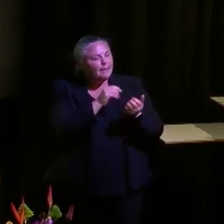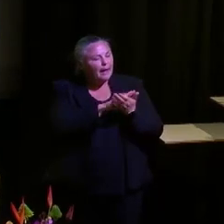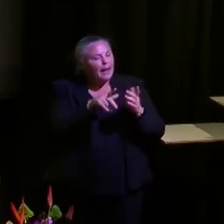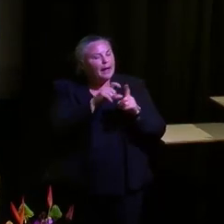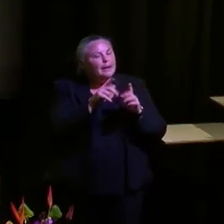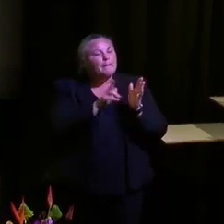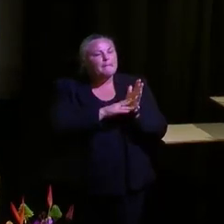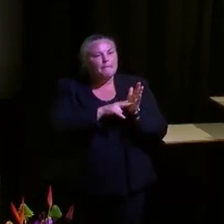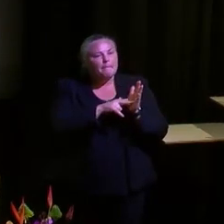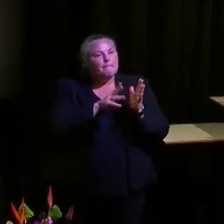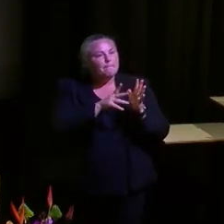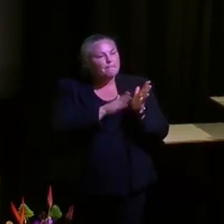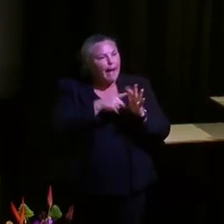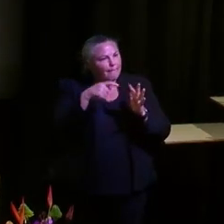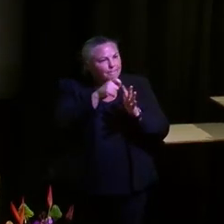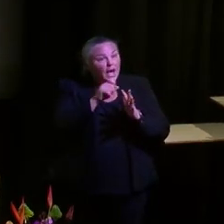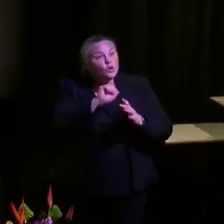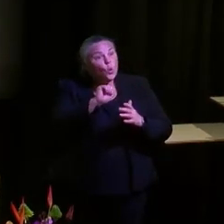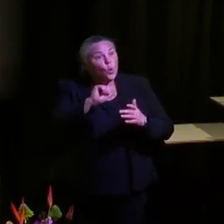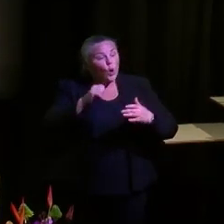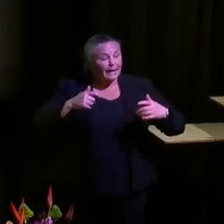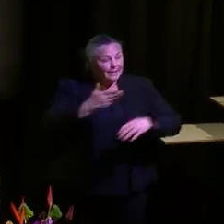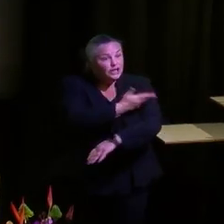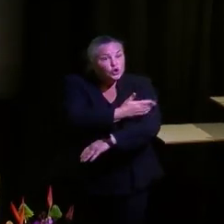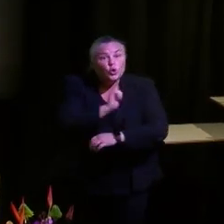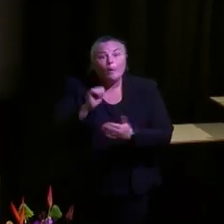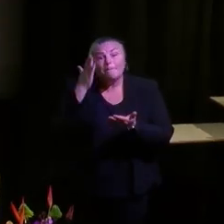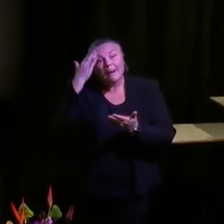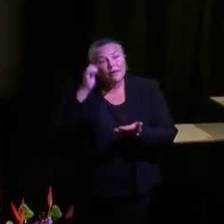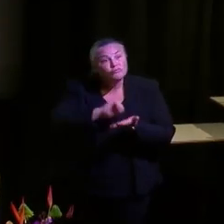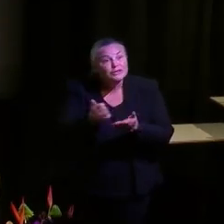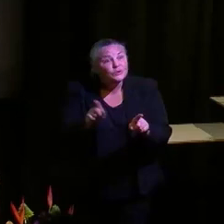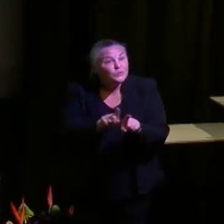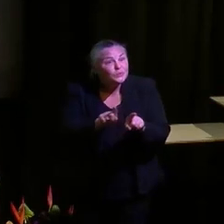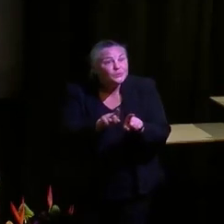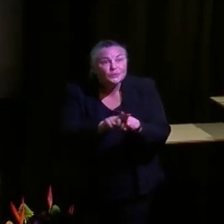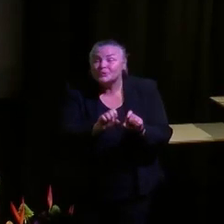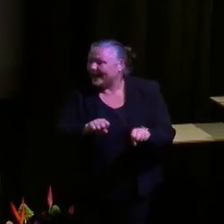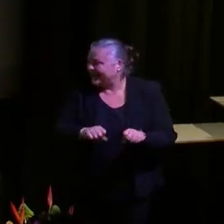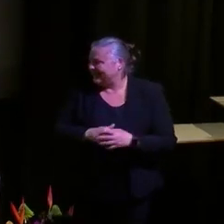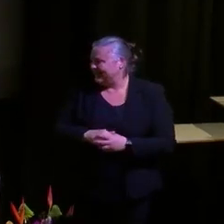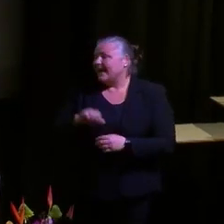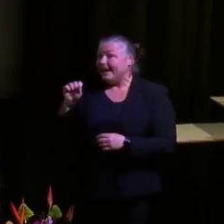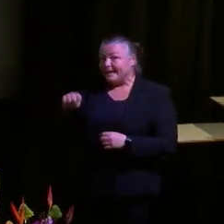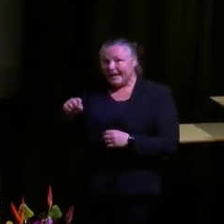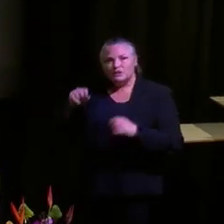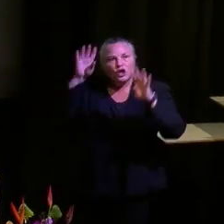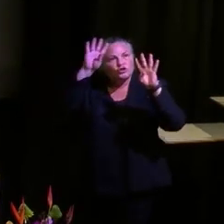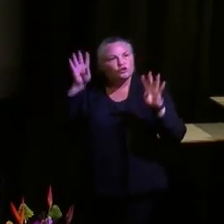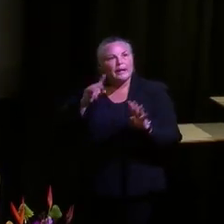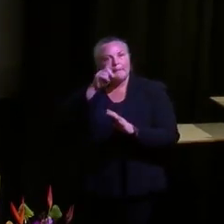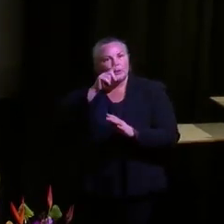and we just looked at the T-shirt that your mother printed. Because and a lot of the Torres Strait Islanders actually use that map